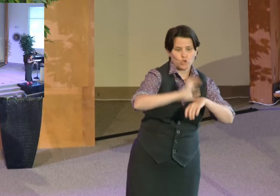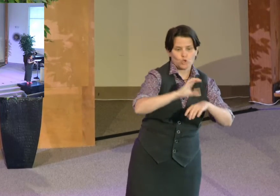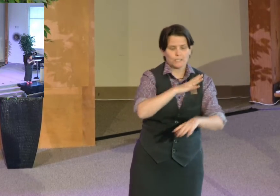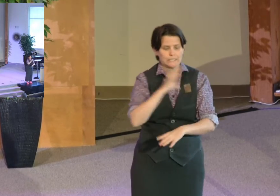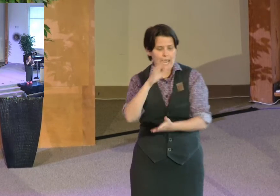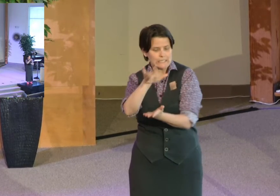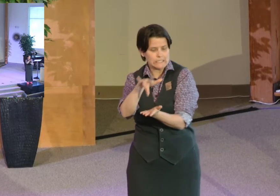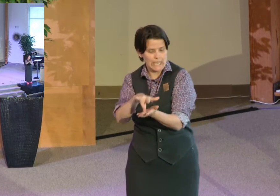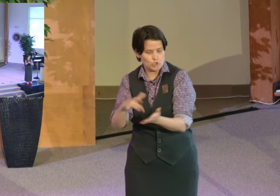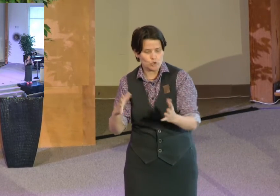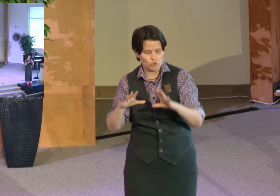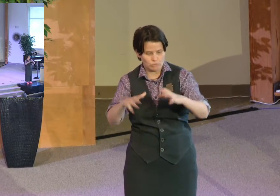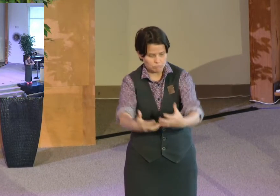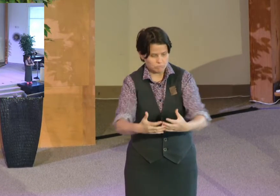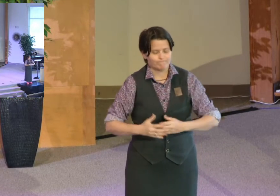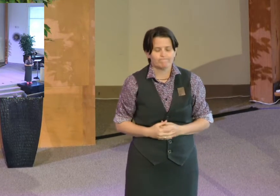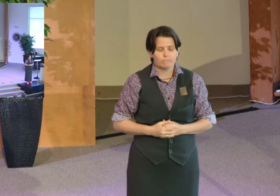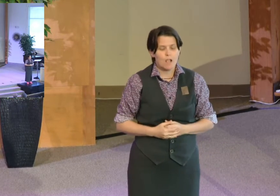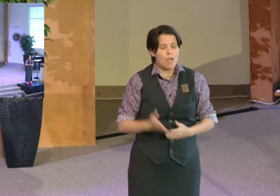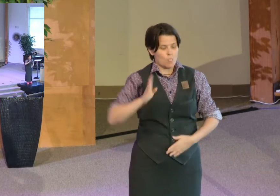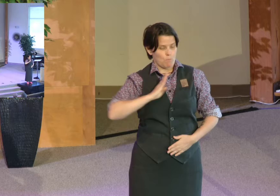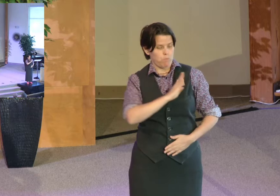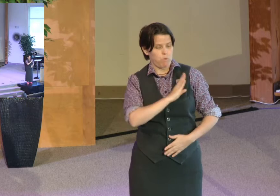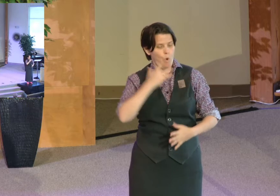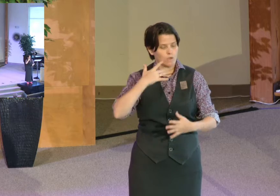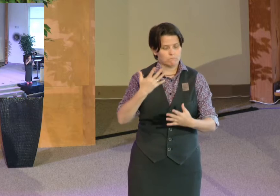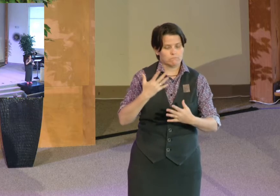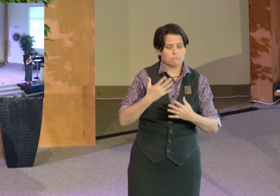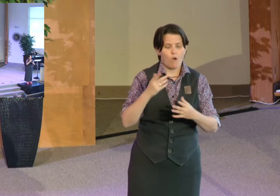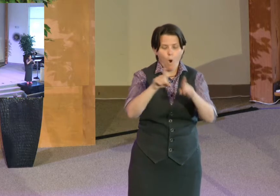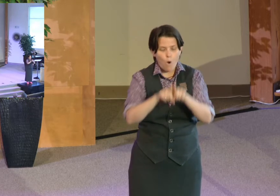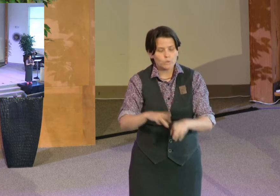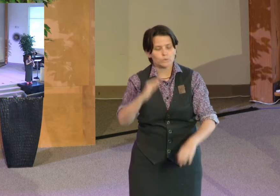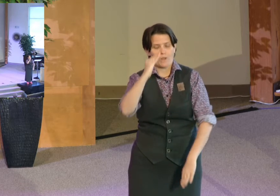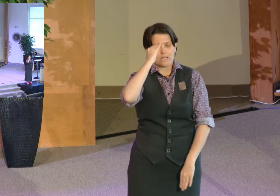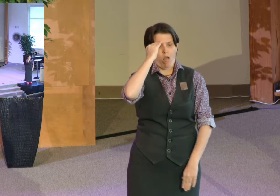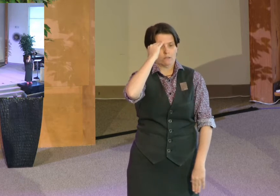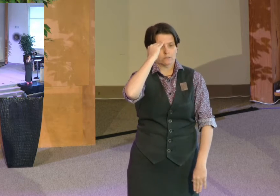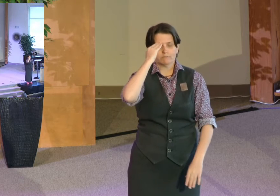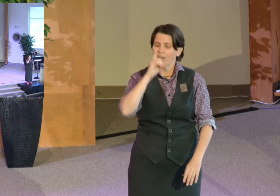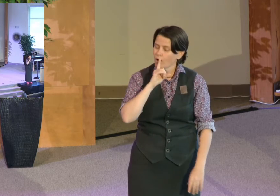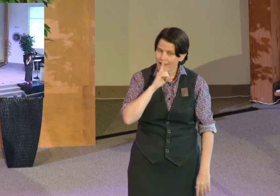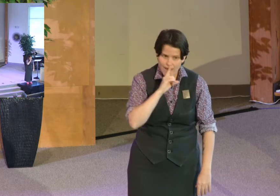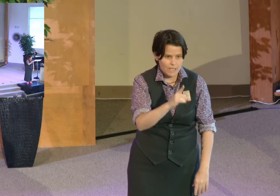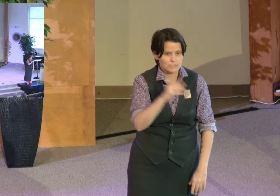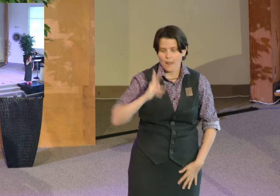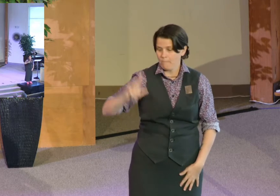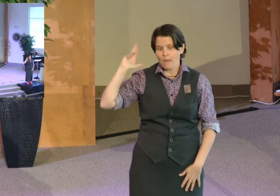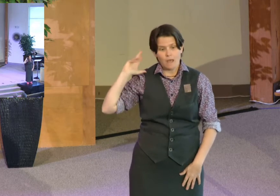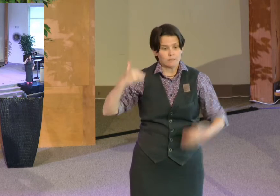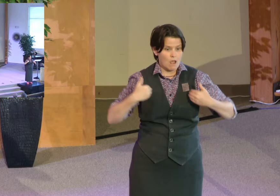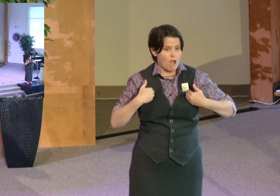that there has been and is systemic racism in Unity. We acknowledge and accept responsibility for